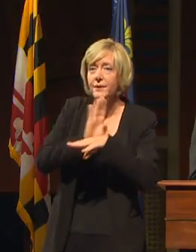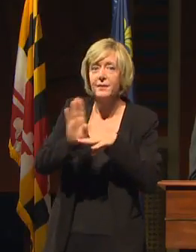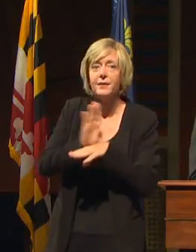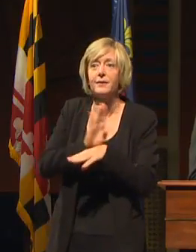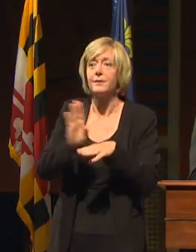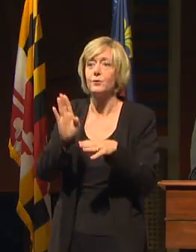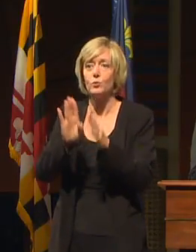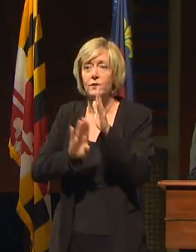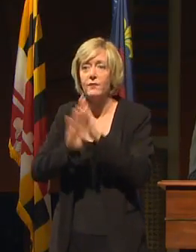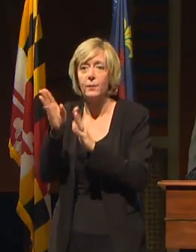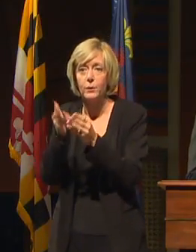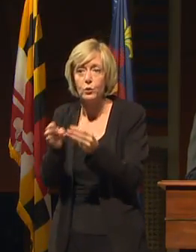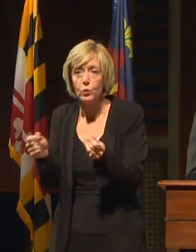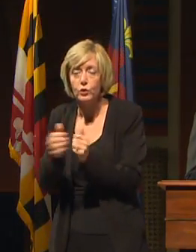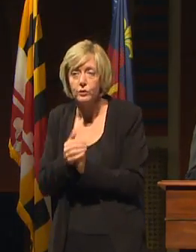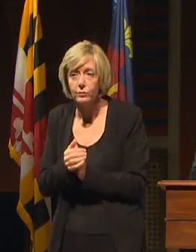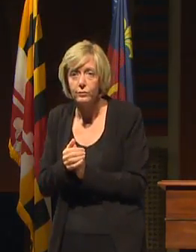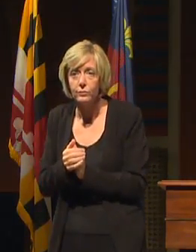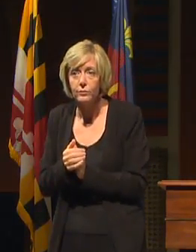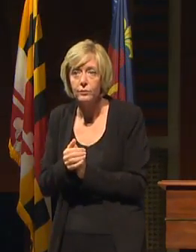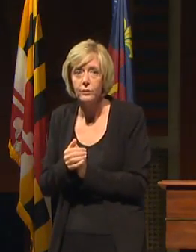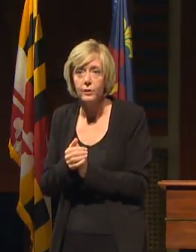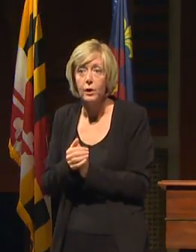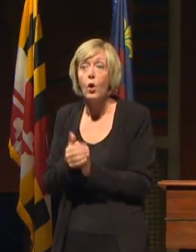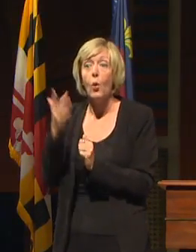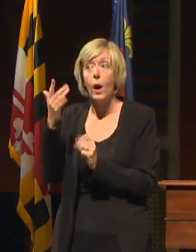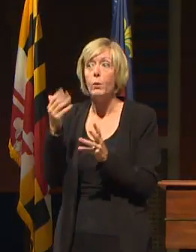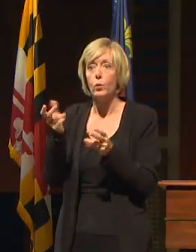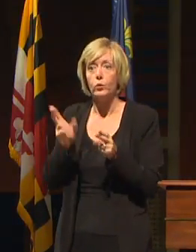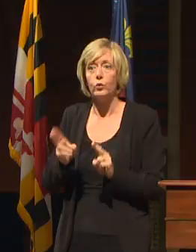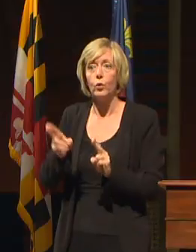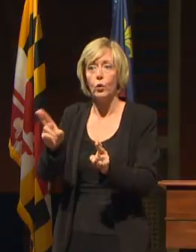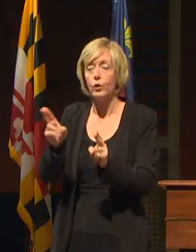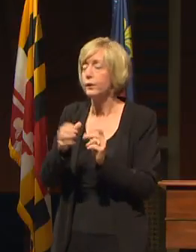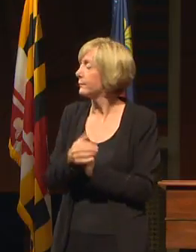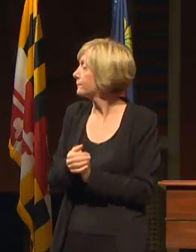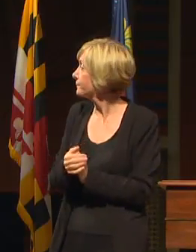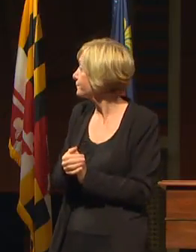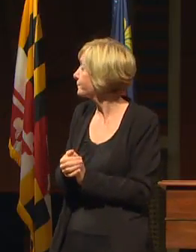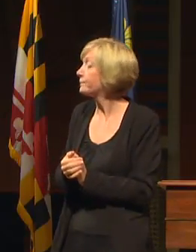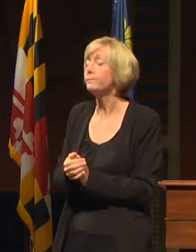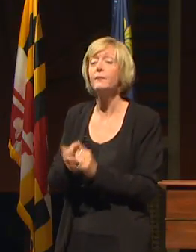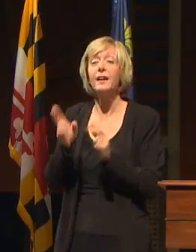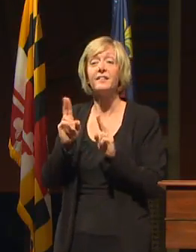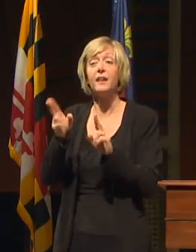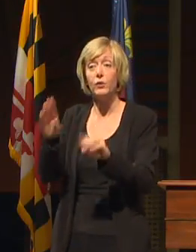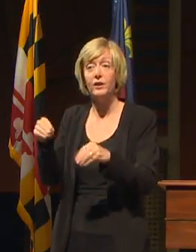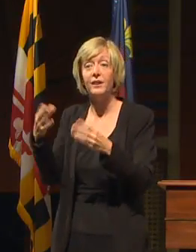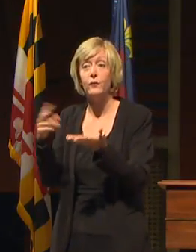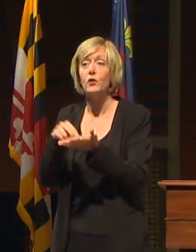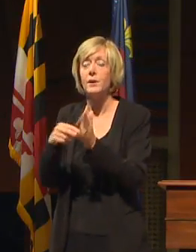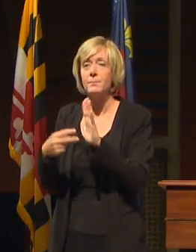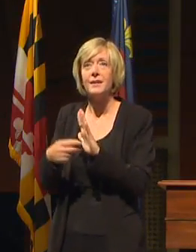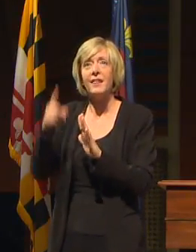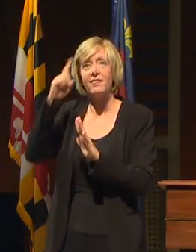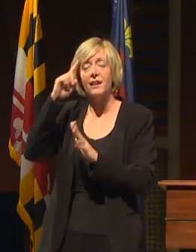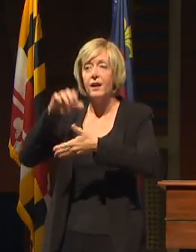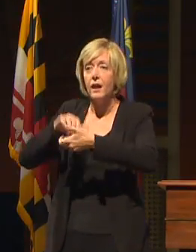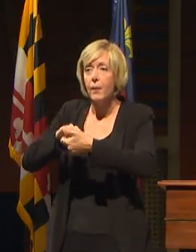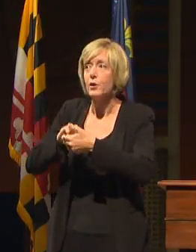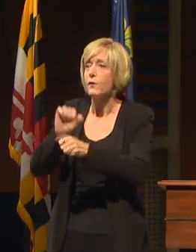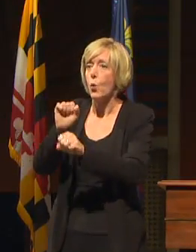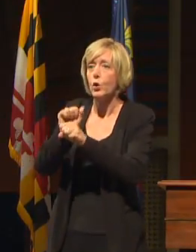to Marylanders, because we want to bring this solution forth as quickly as we possibly can. Accelerated delivery, that means thinking collaboratively,